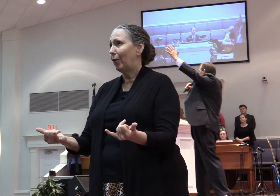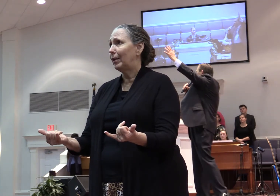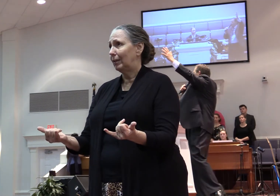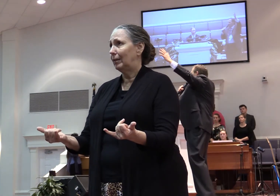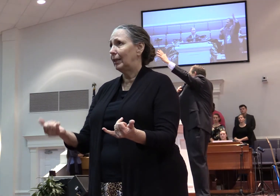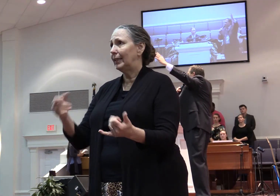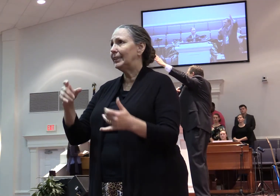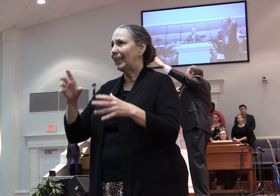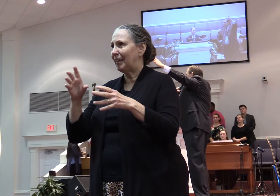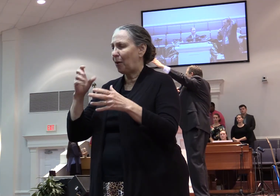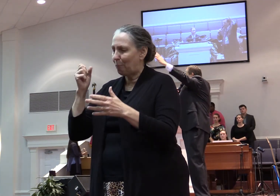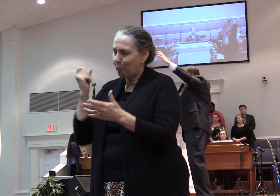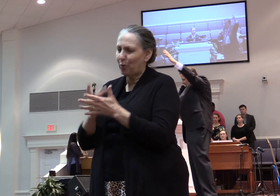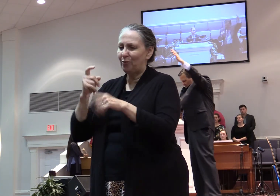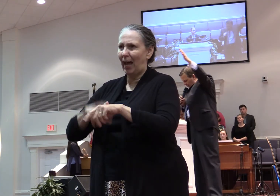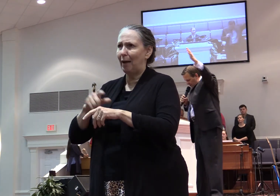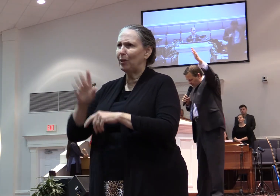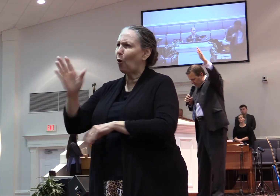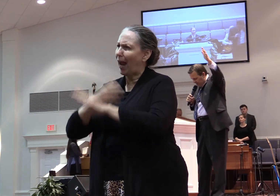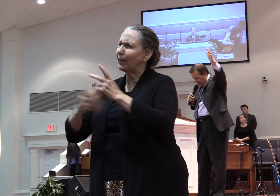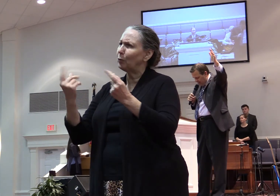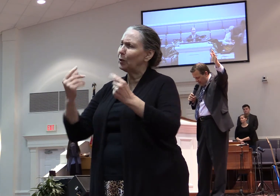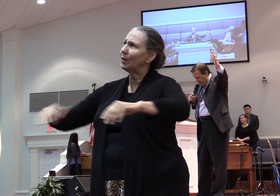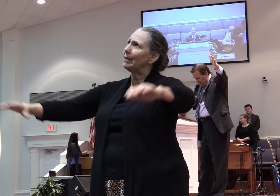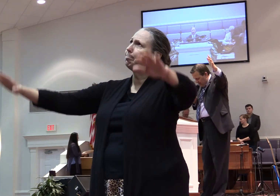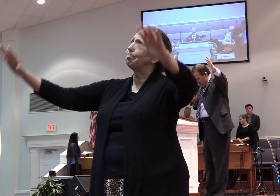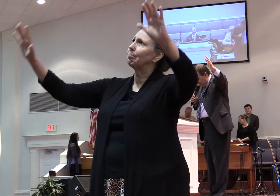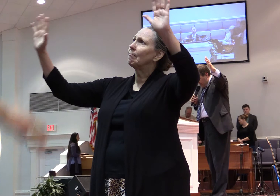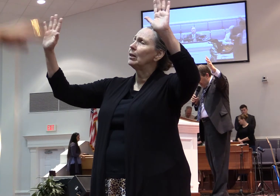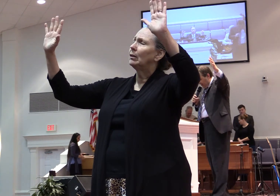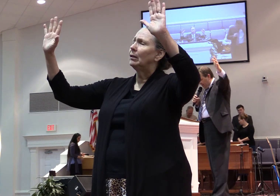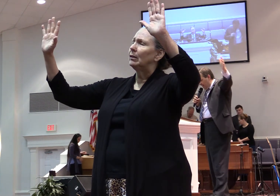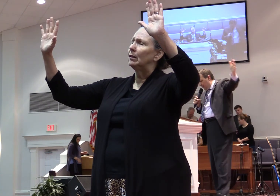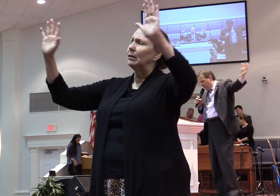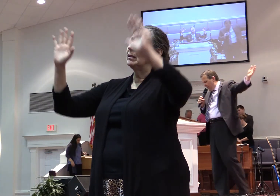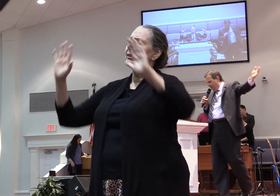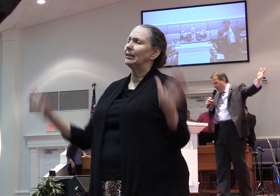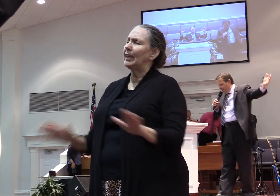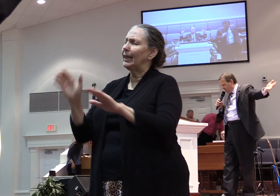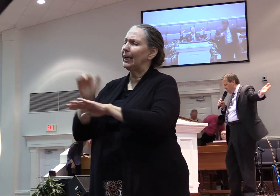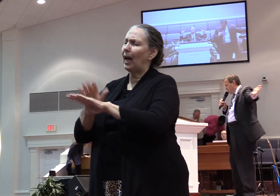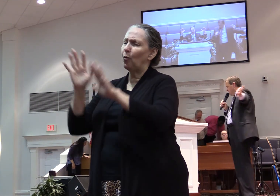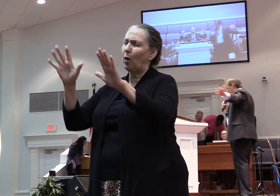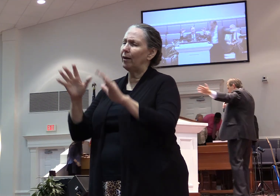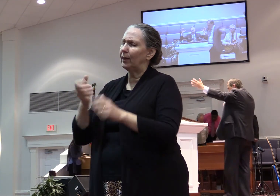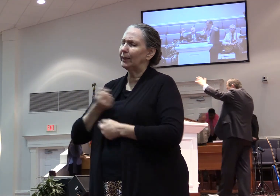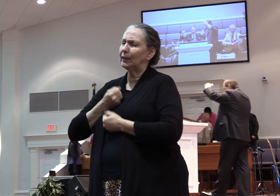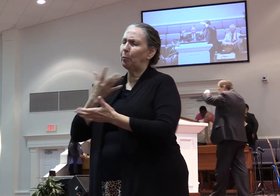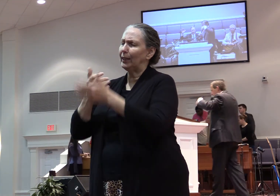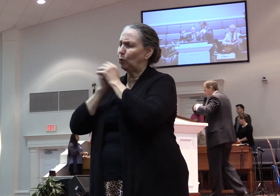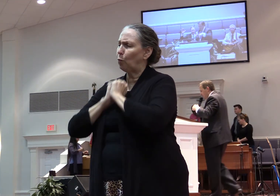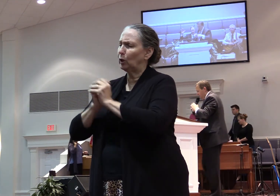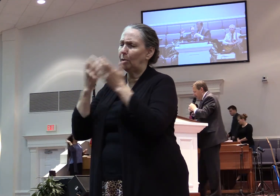now is the accepted time. Lift your hands up all over this place. Sunday night, we've had a great expression of